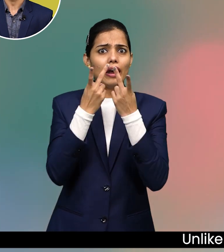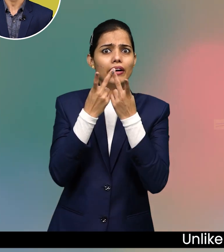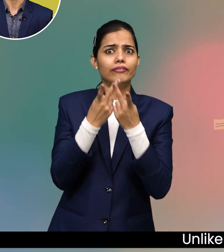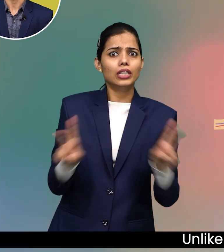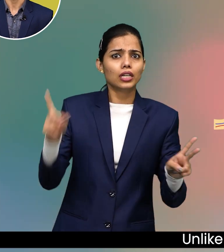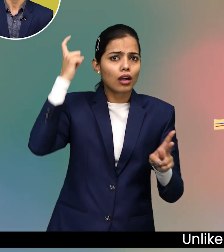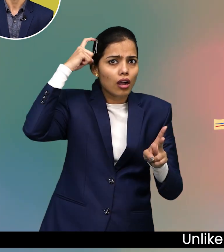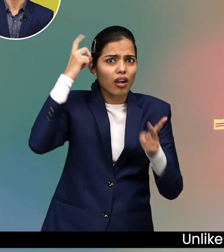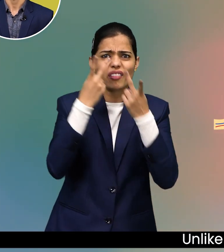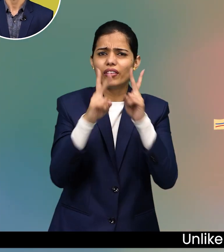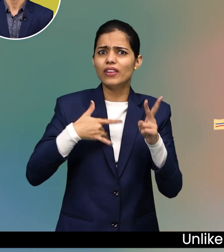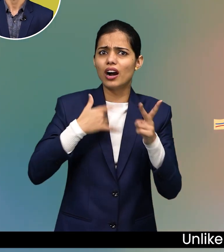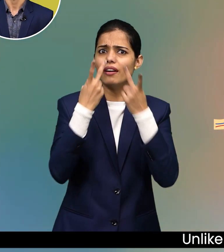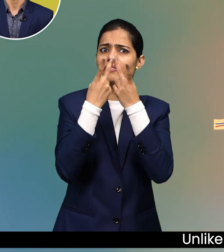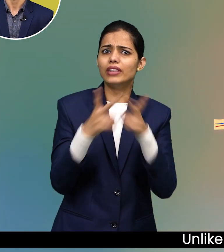Unlike the brain,